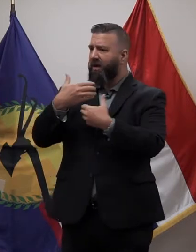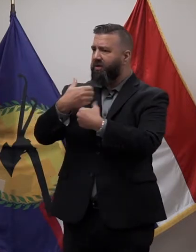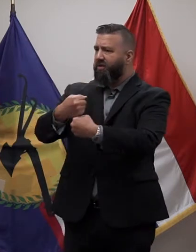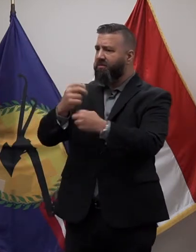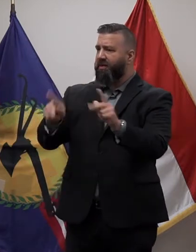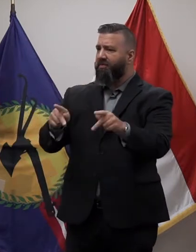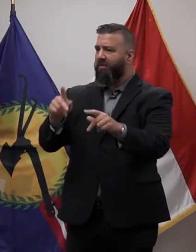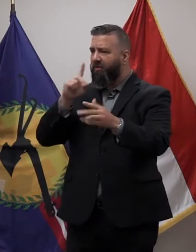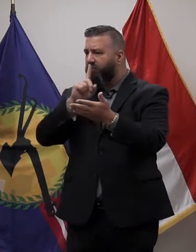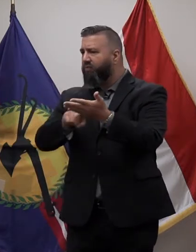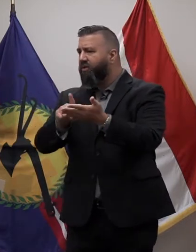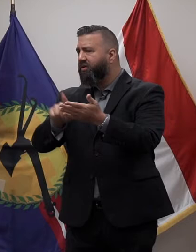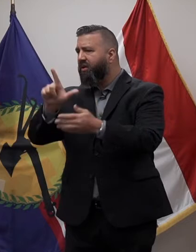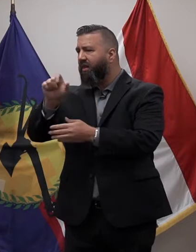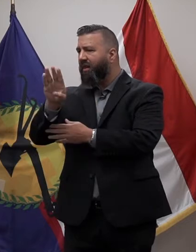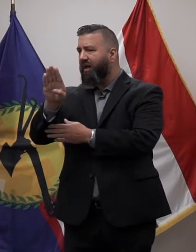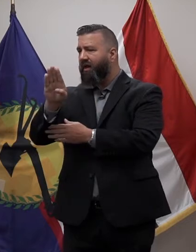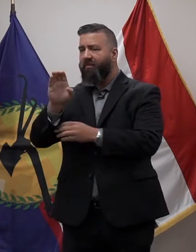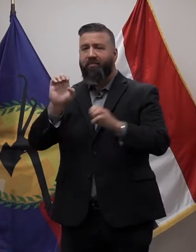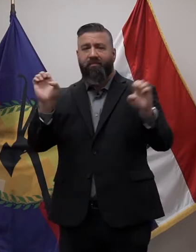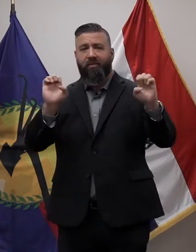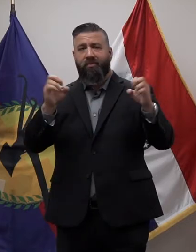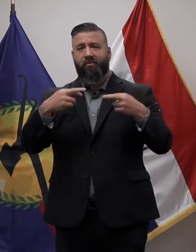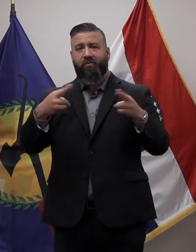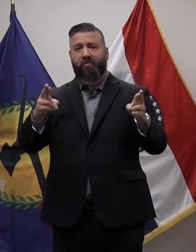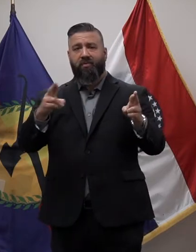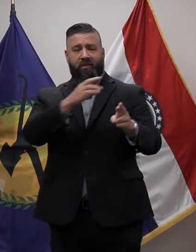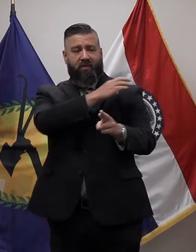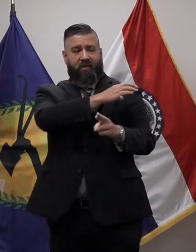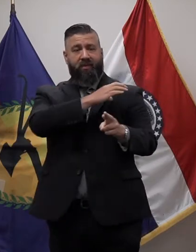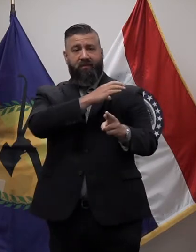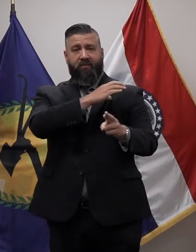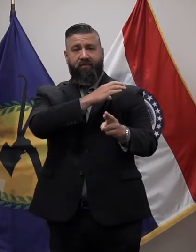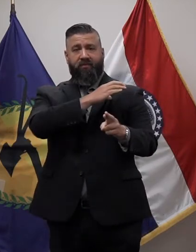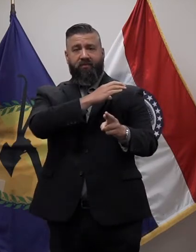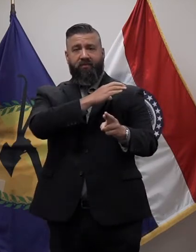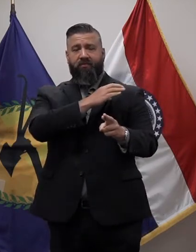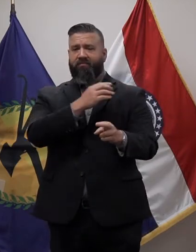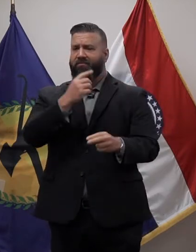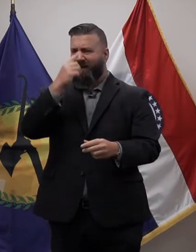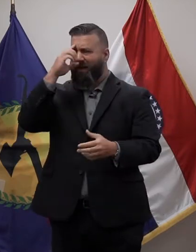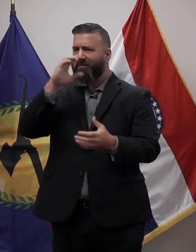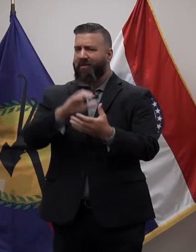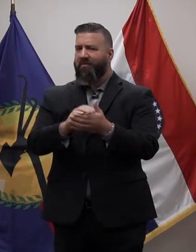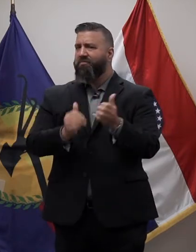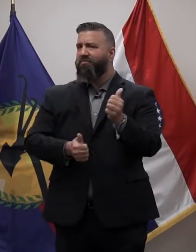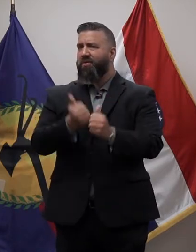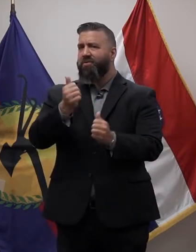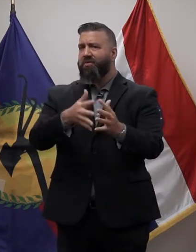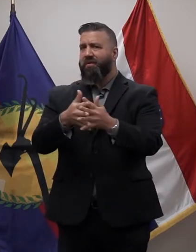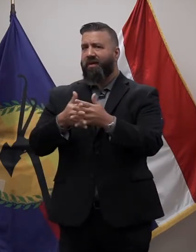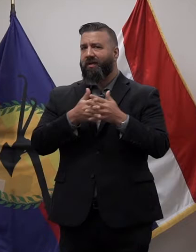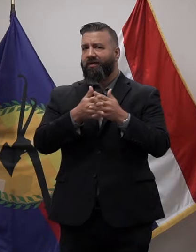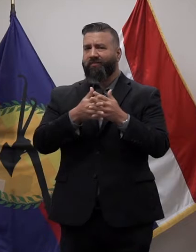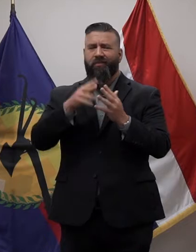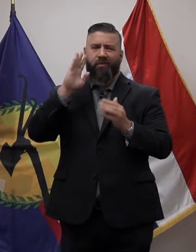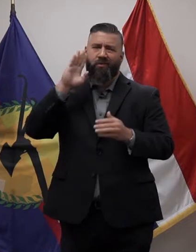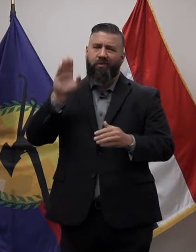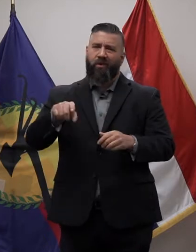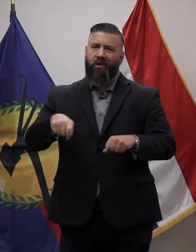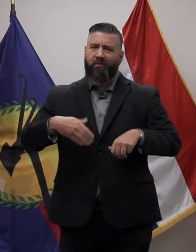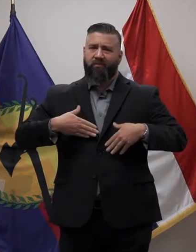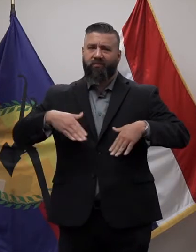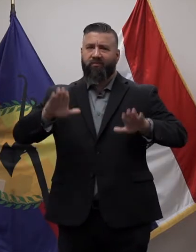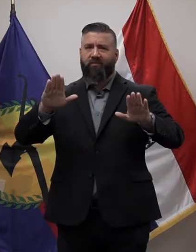emergency rooms, our clinics, our ICUs. I believe that the majority of America knows that sacrifices must be made to get